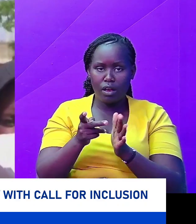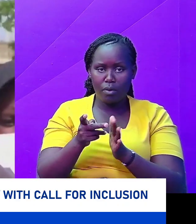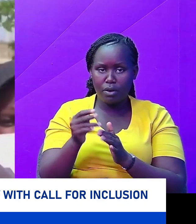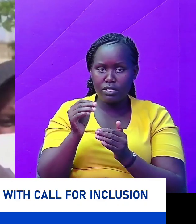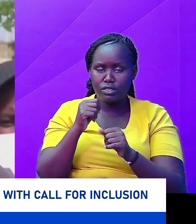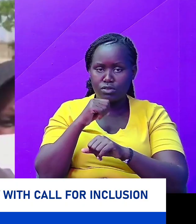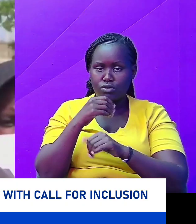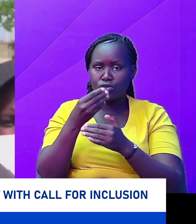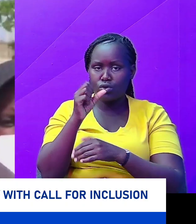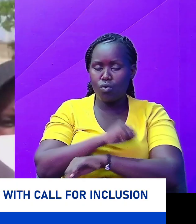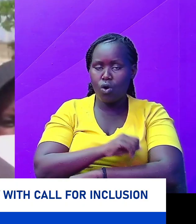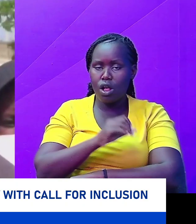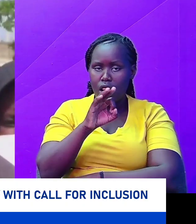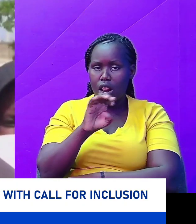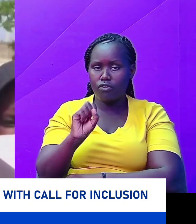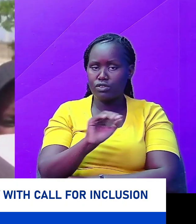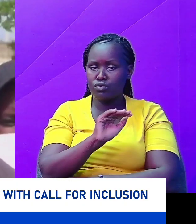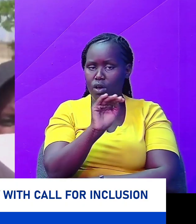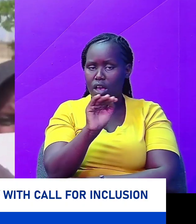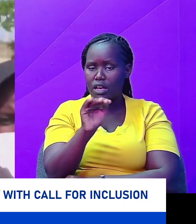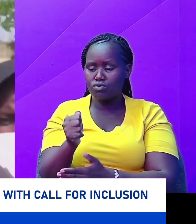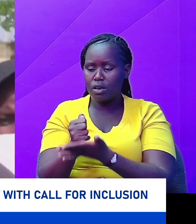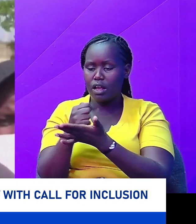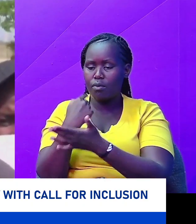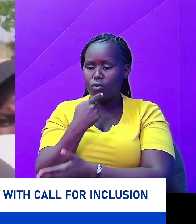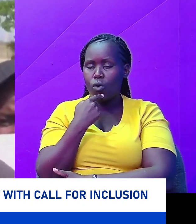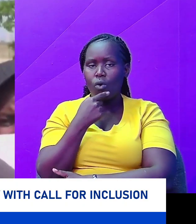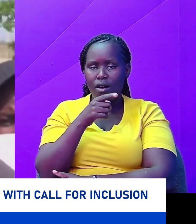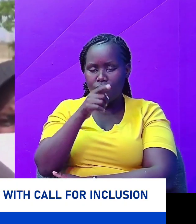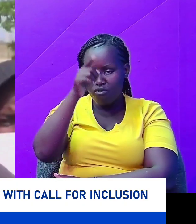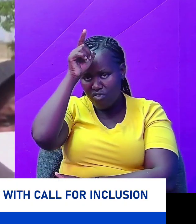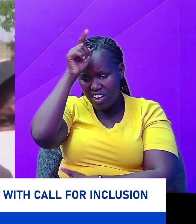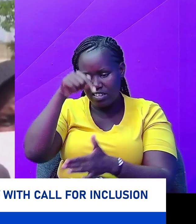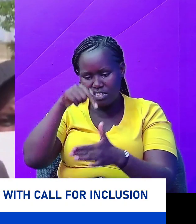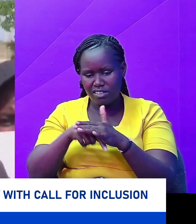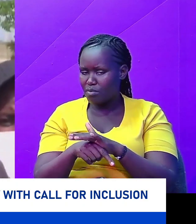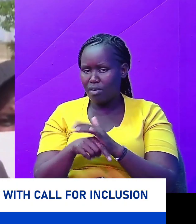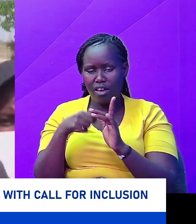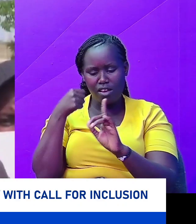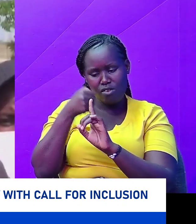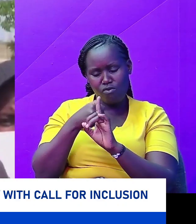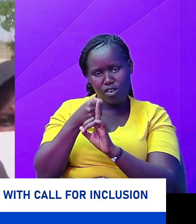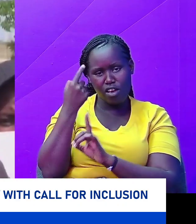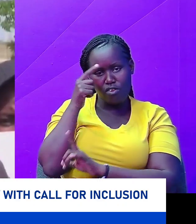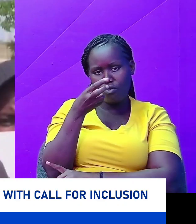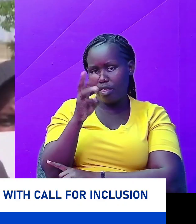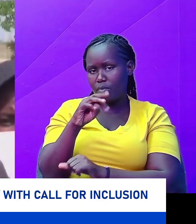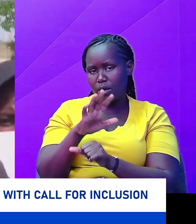Kwa hivyo pia ningeomba pia wasaidiwe wale wako mashinani kabisa, hao ndio mimi nawatetea zaidi.